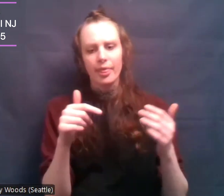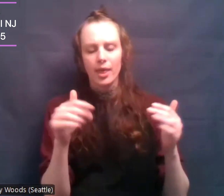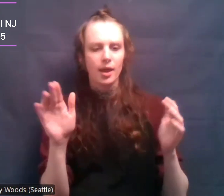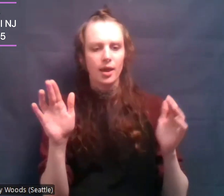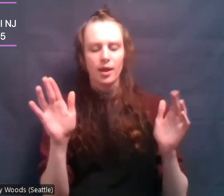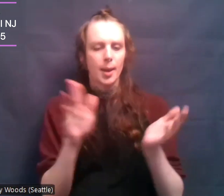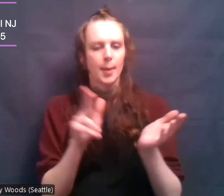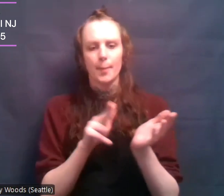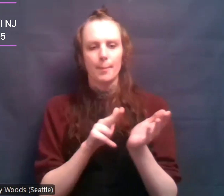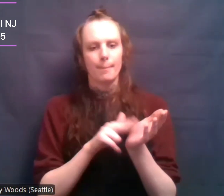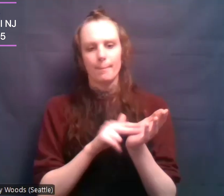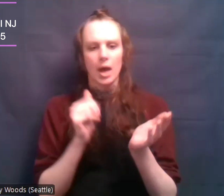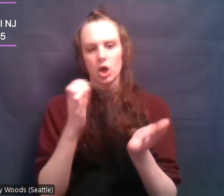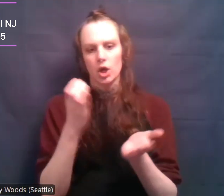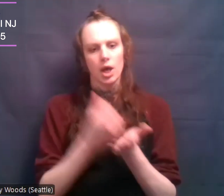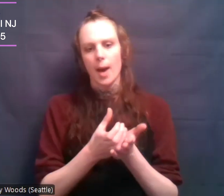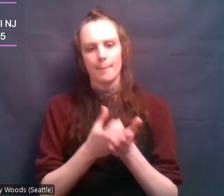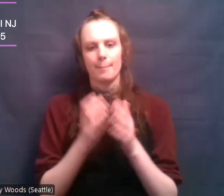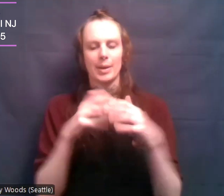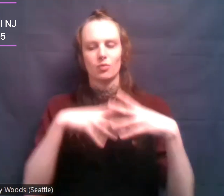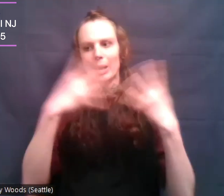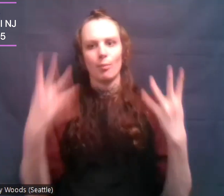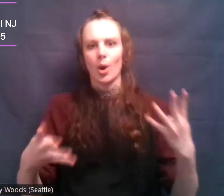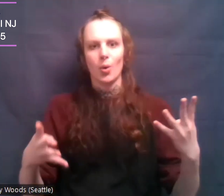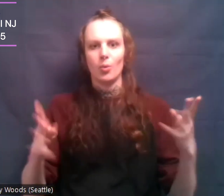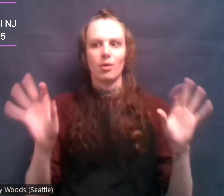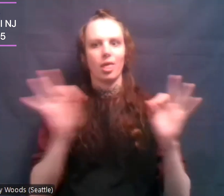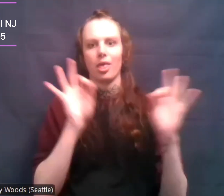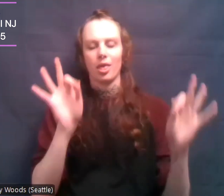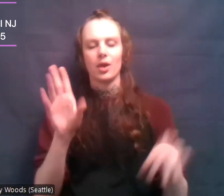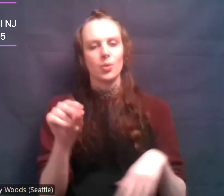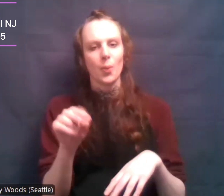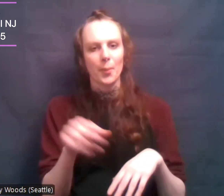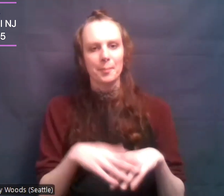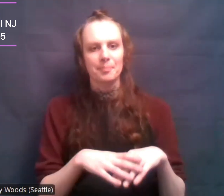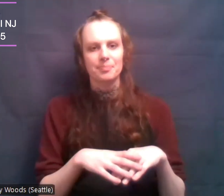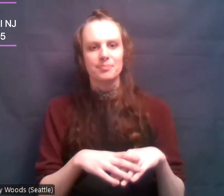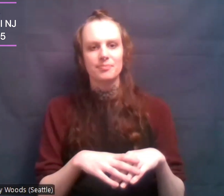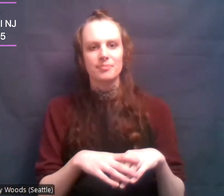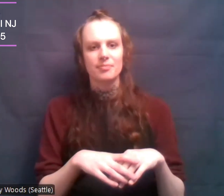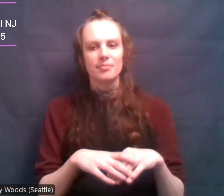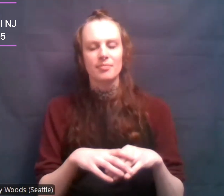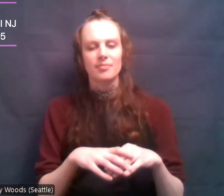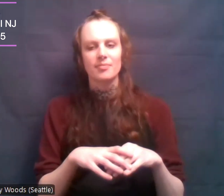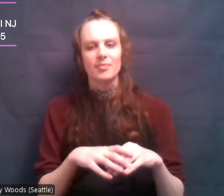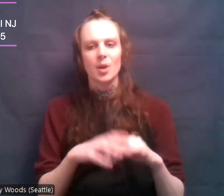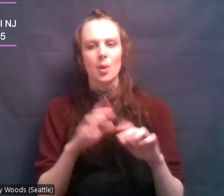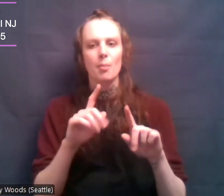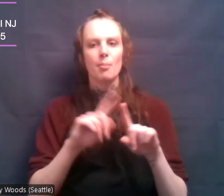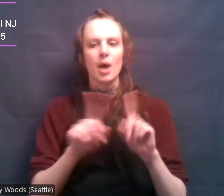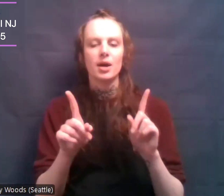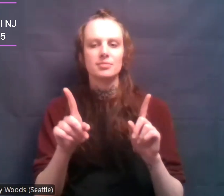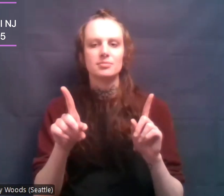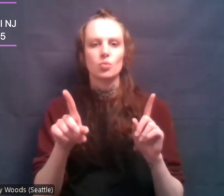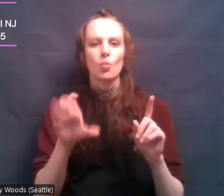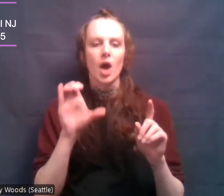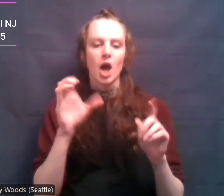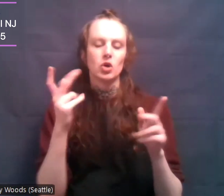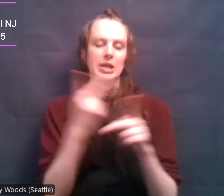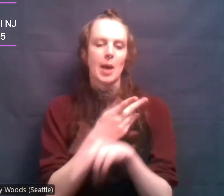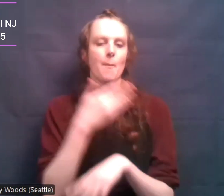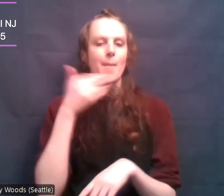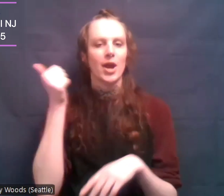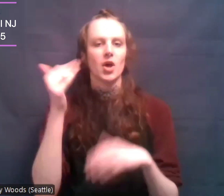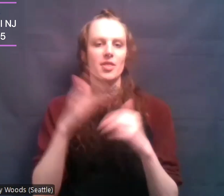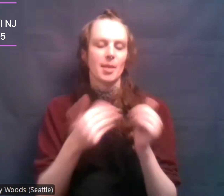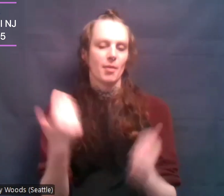you know, the best thing ever. But like it's 100 times better than what it used to be. Because when I live by